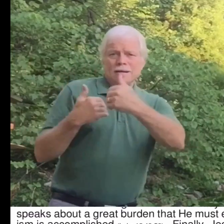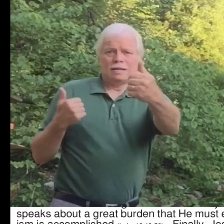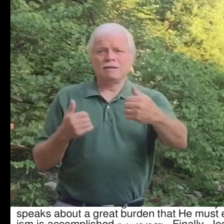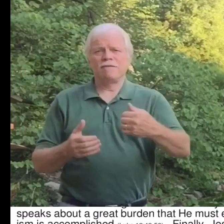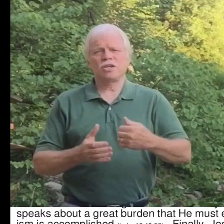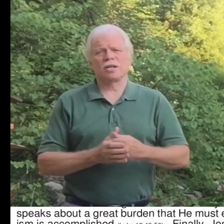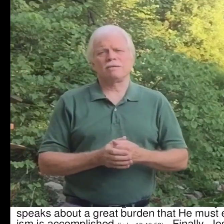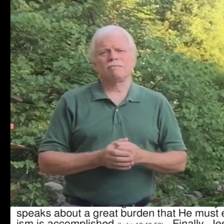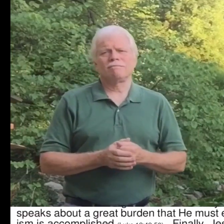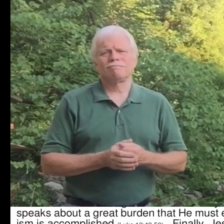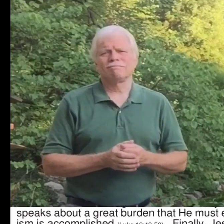division.